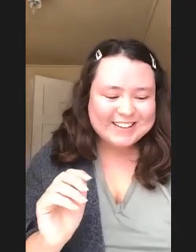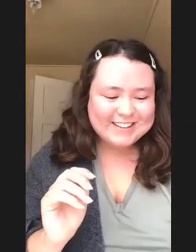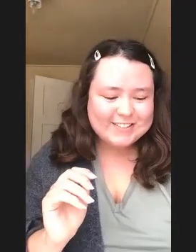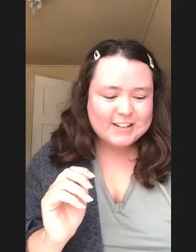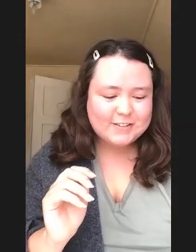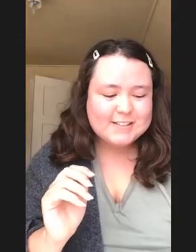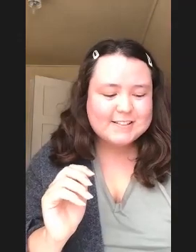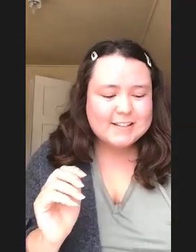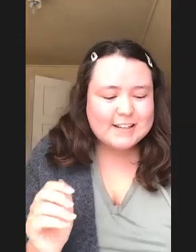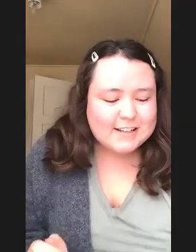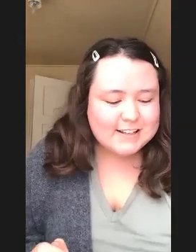my notes.